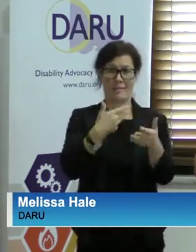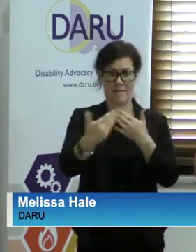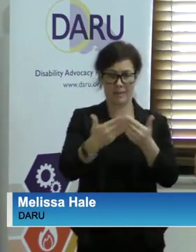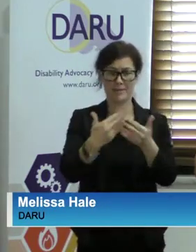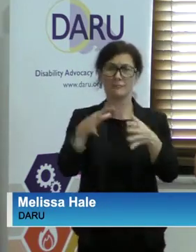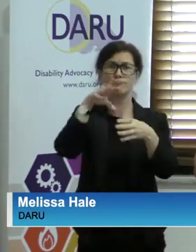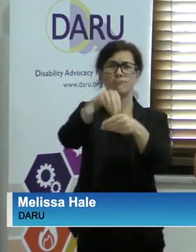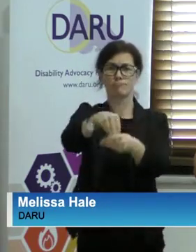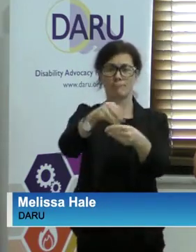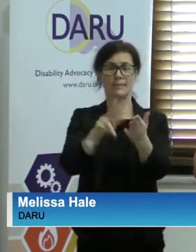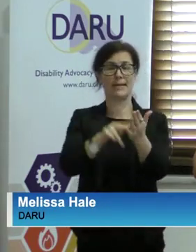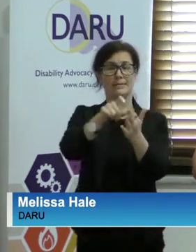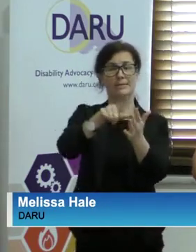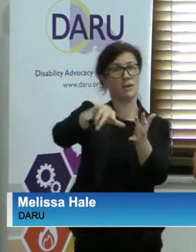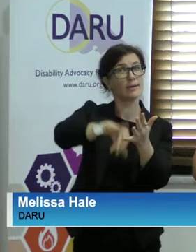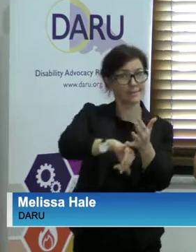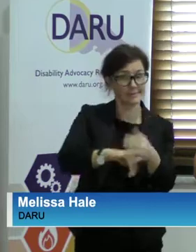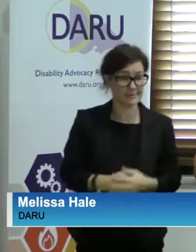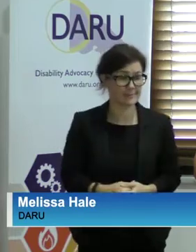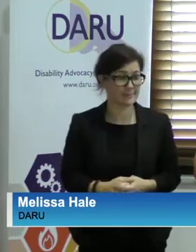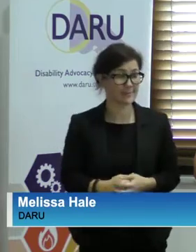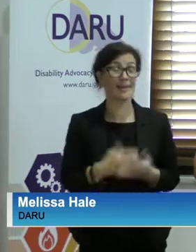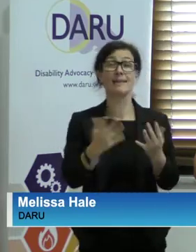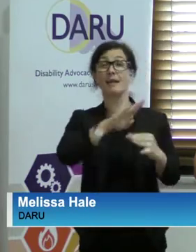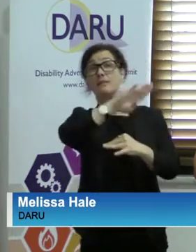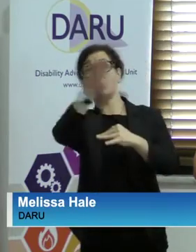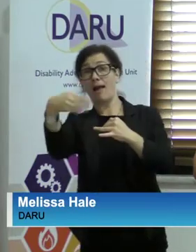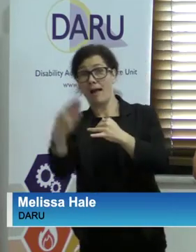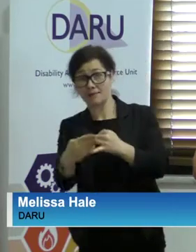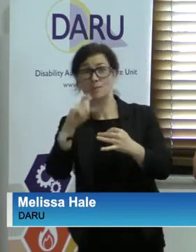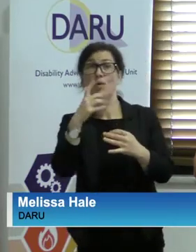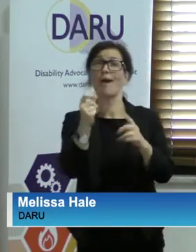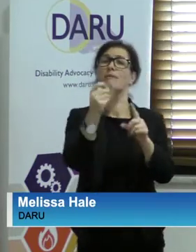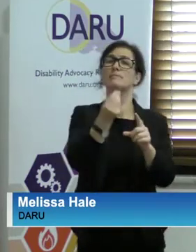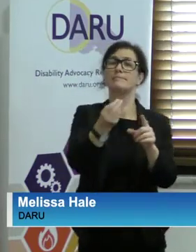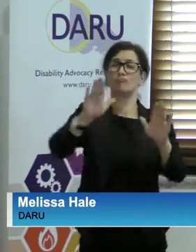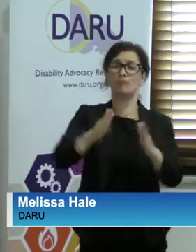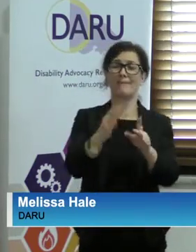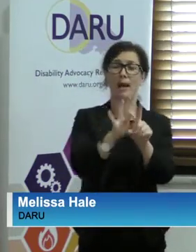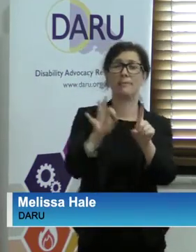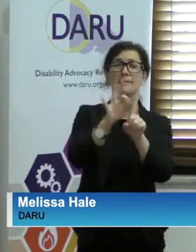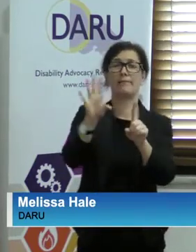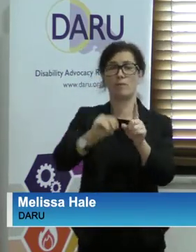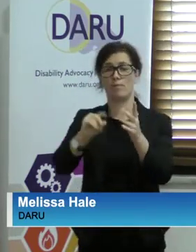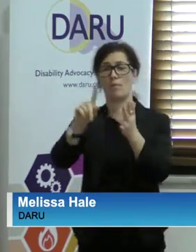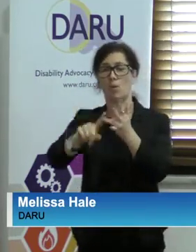NDIS. And at the end of the day, we'll also have an update from the Office for Disability.